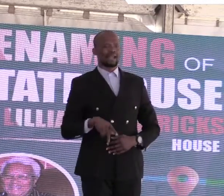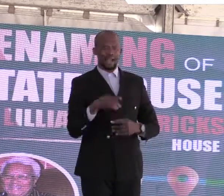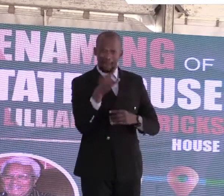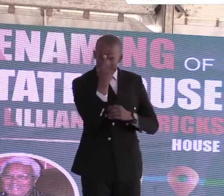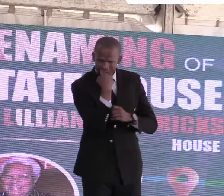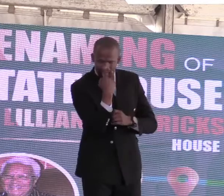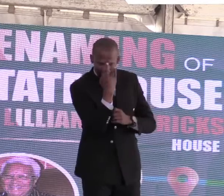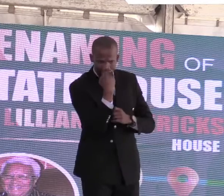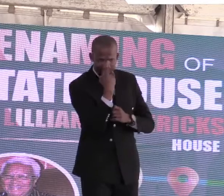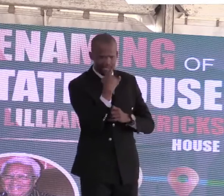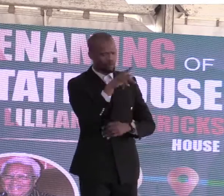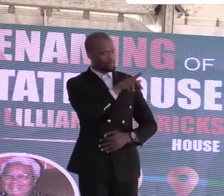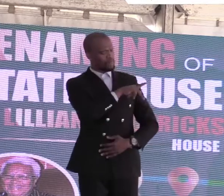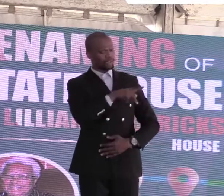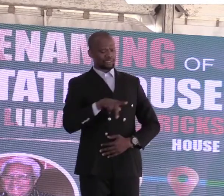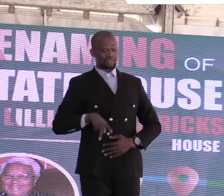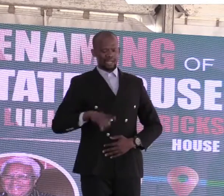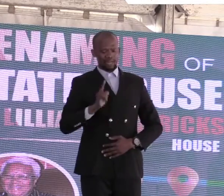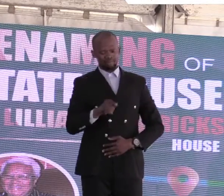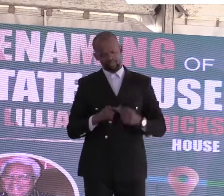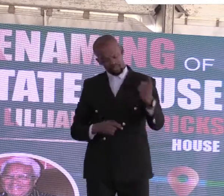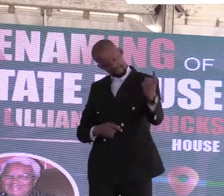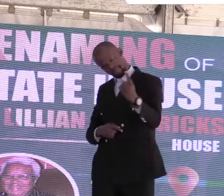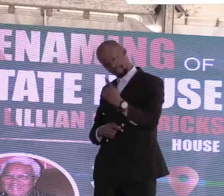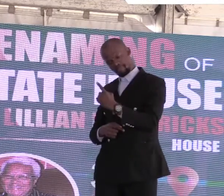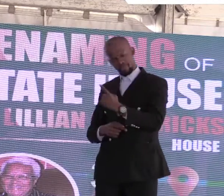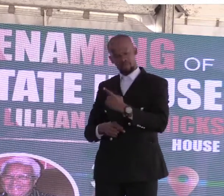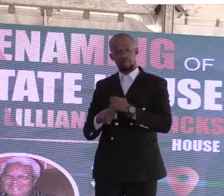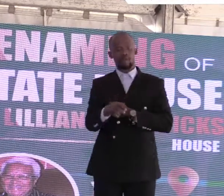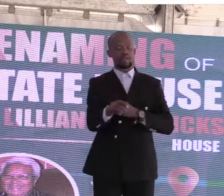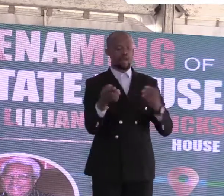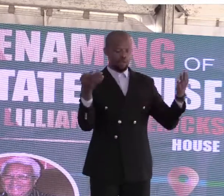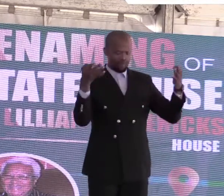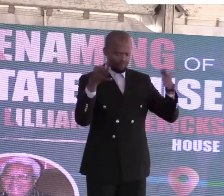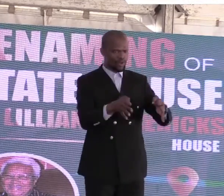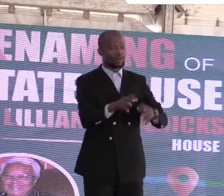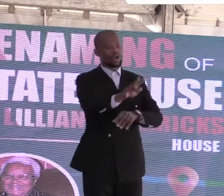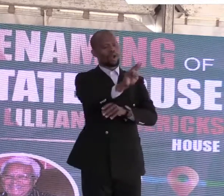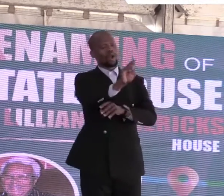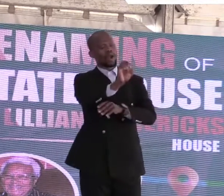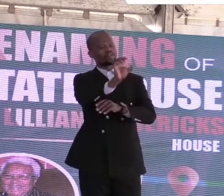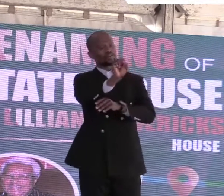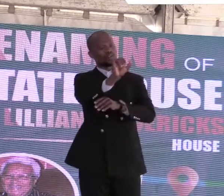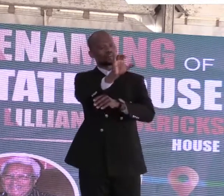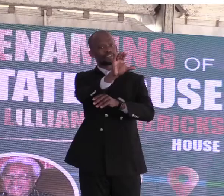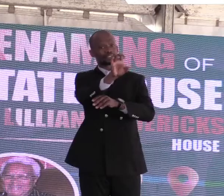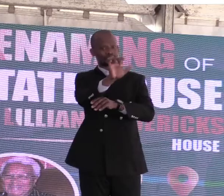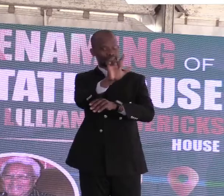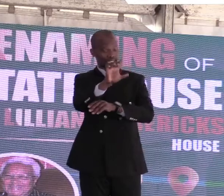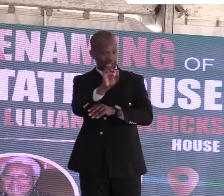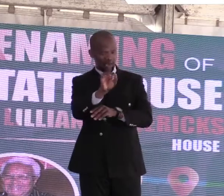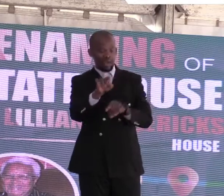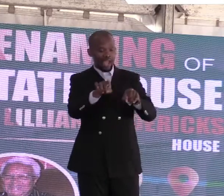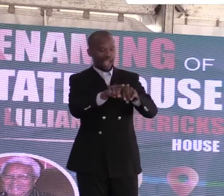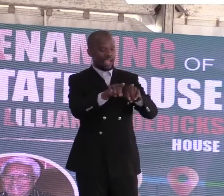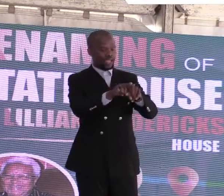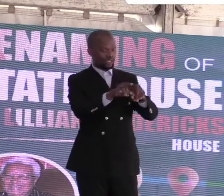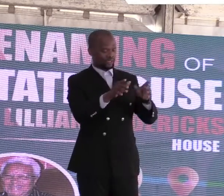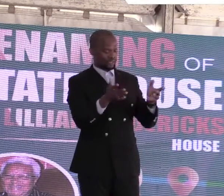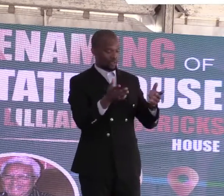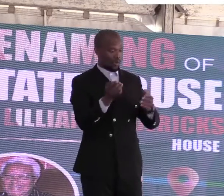to come down to attend the funeral of Nostelo, as she attended the funeral of